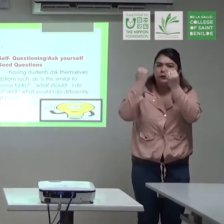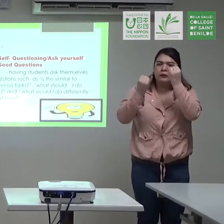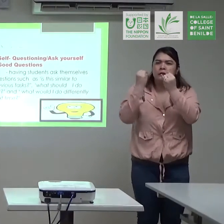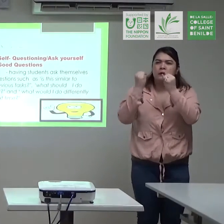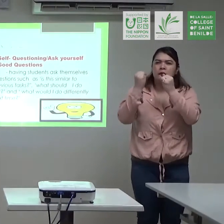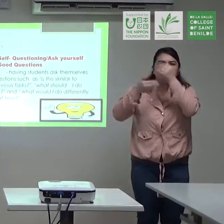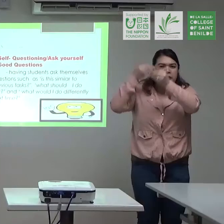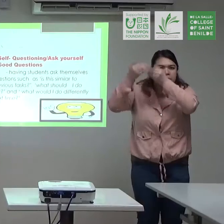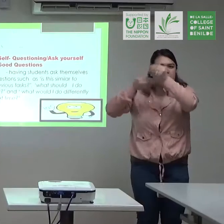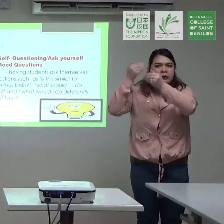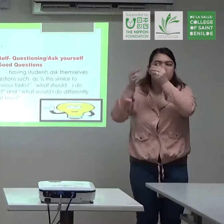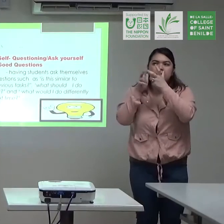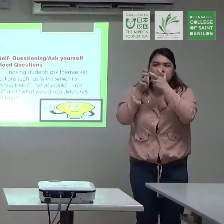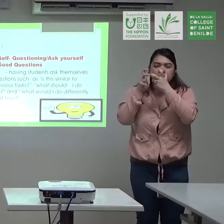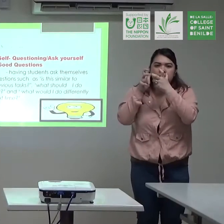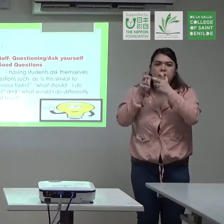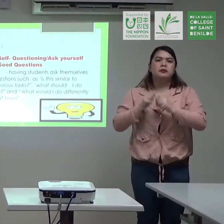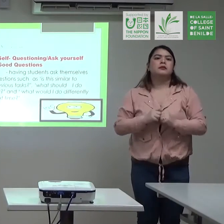approaches is